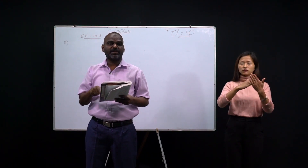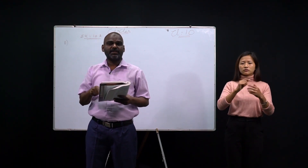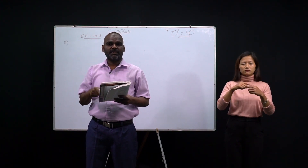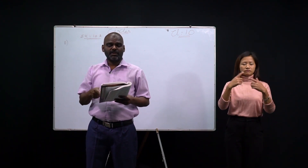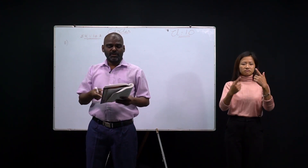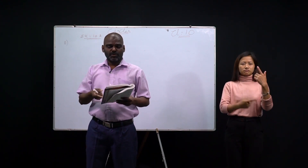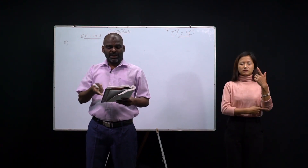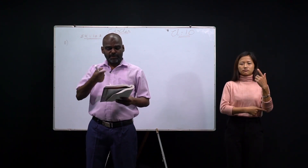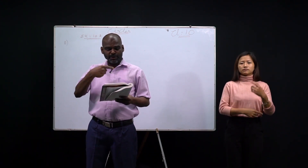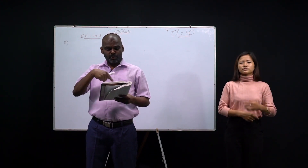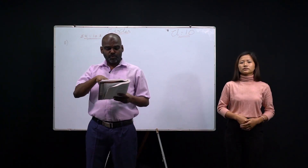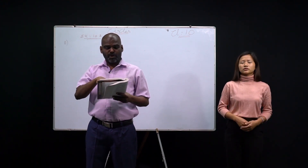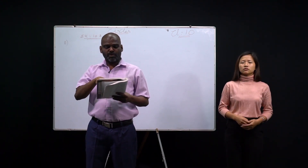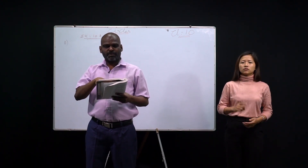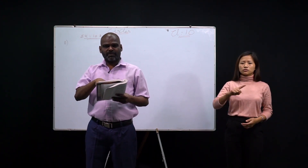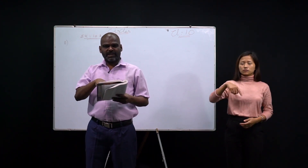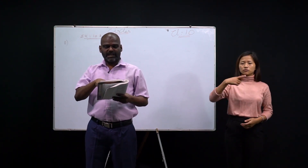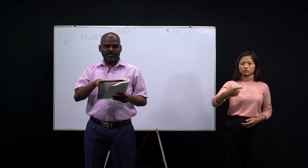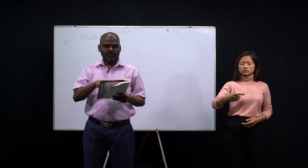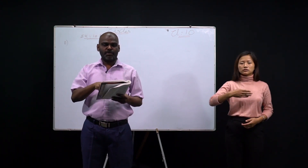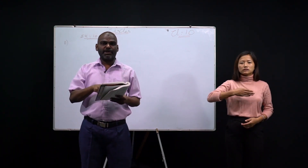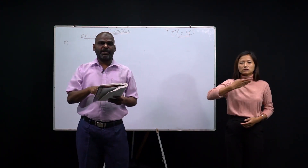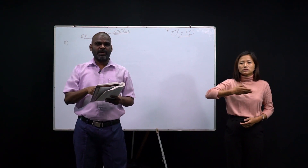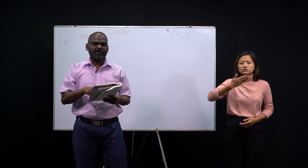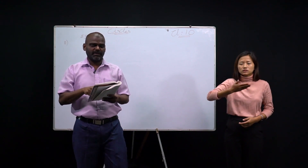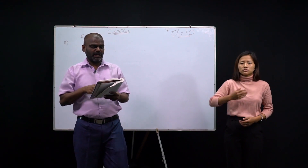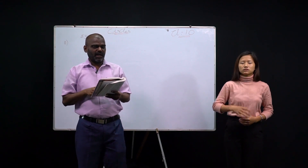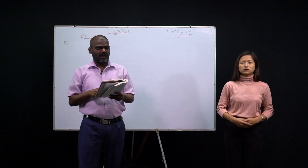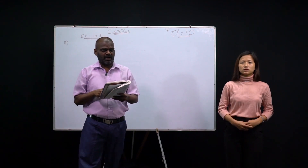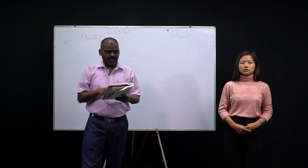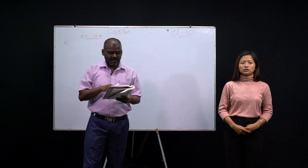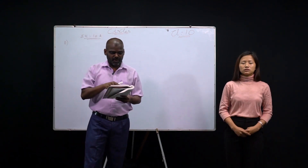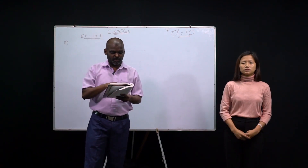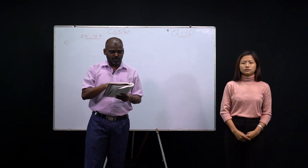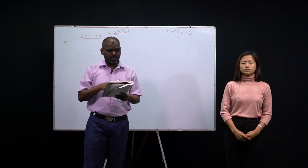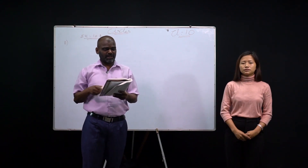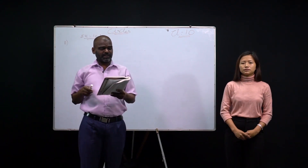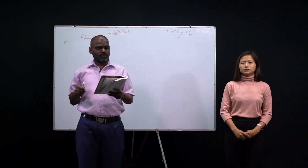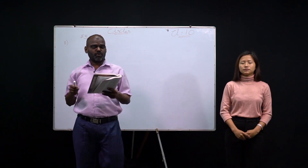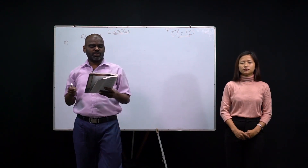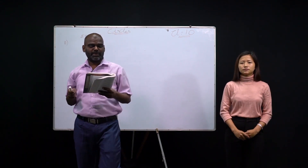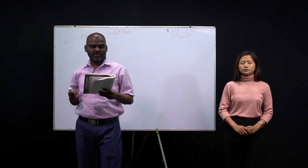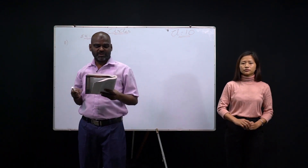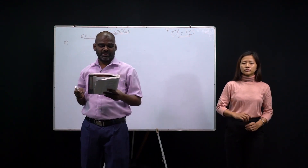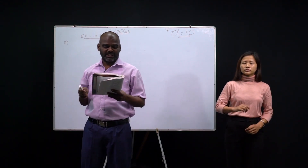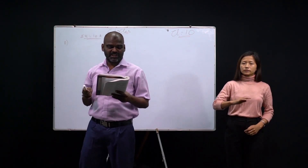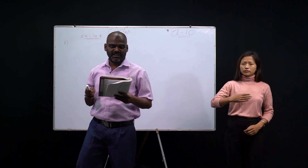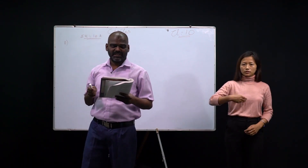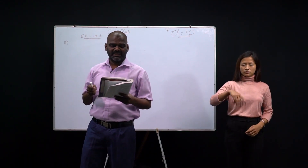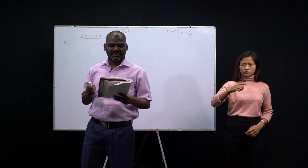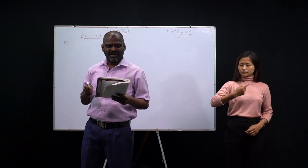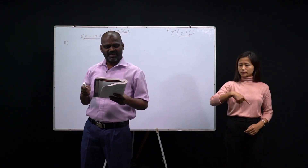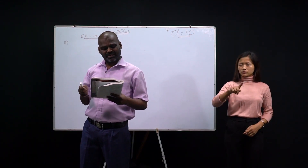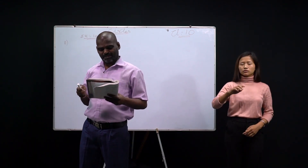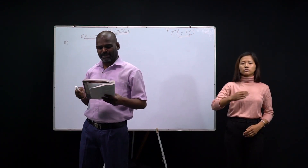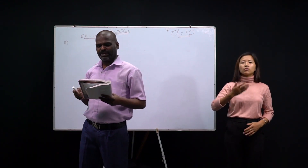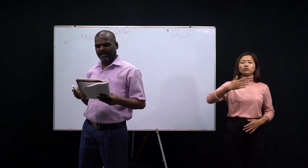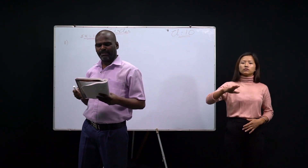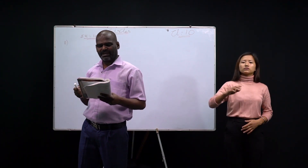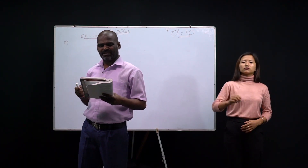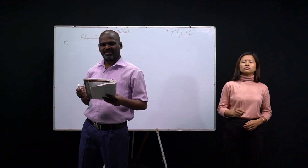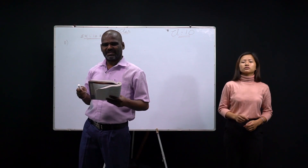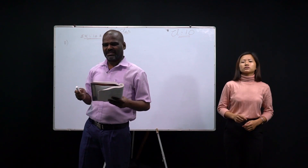else. So let me do tomorrow when I get the full period. Okay. Now let us go to question number 13.